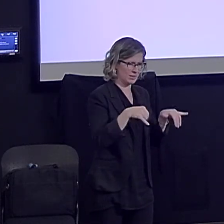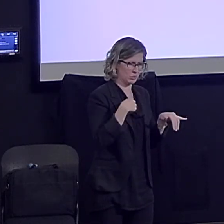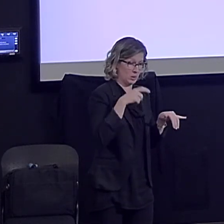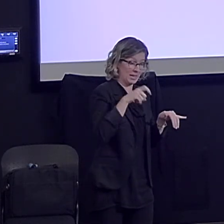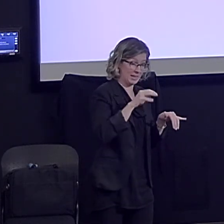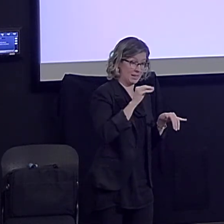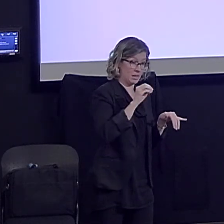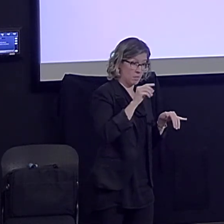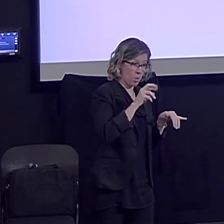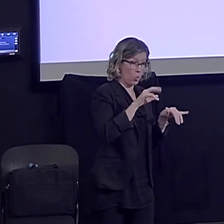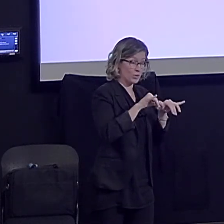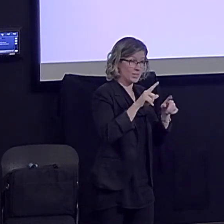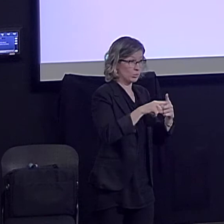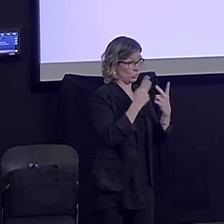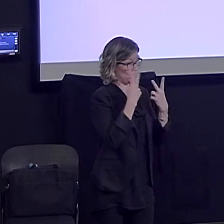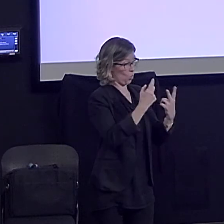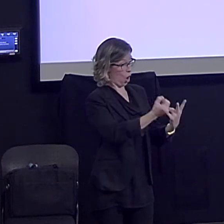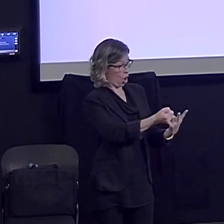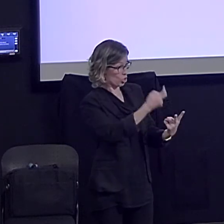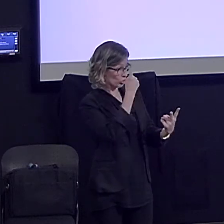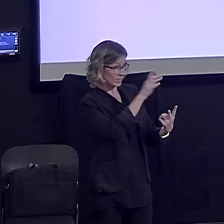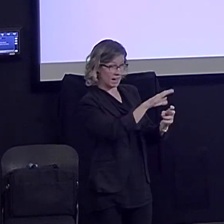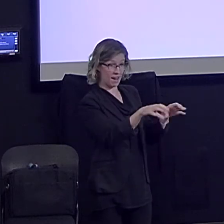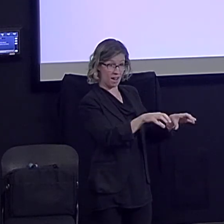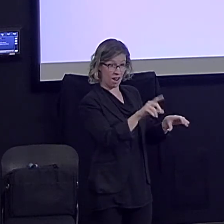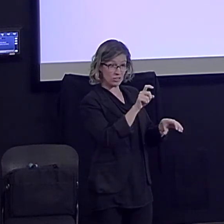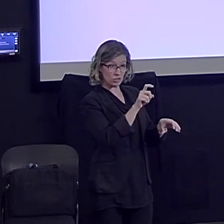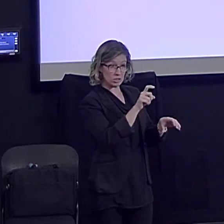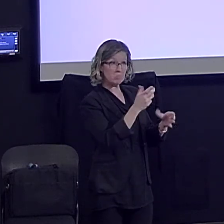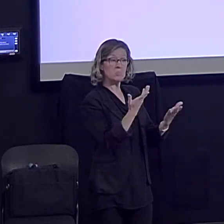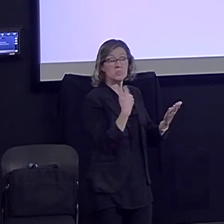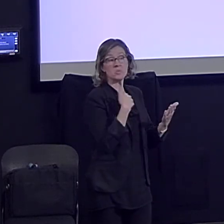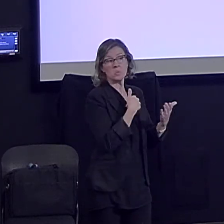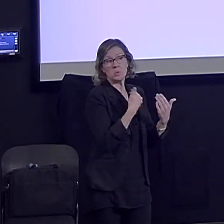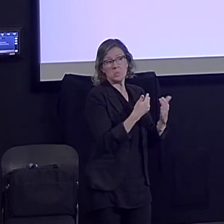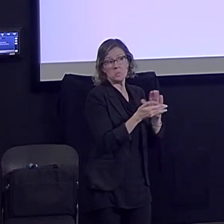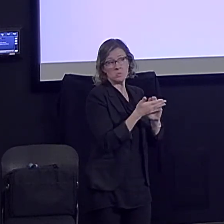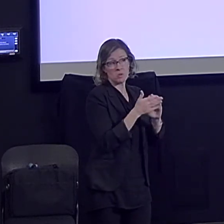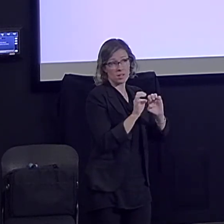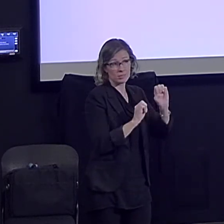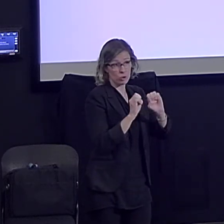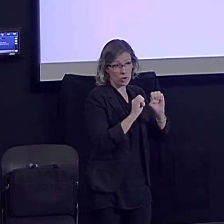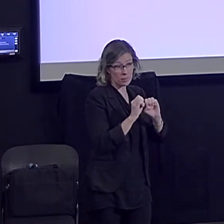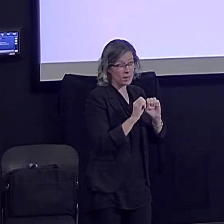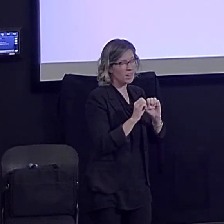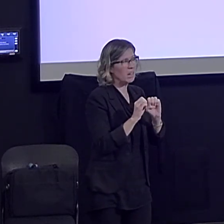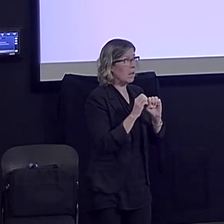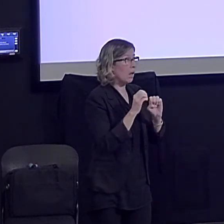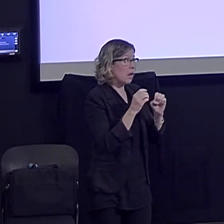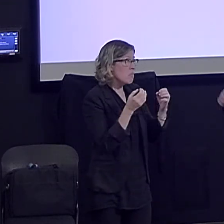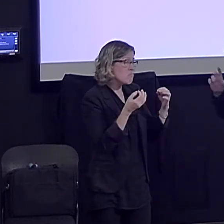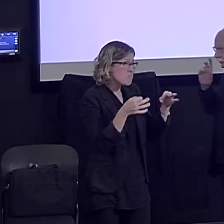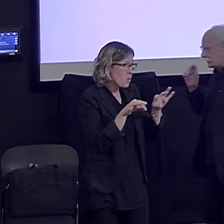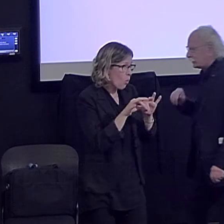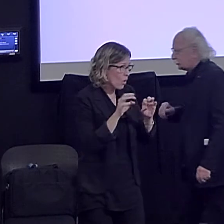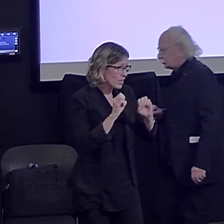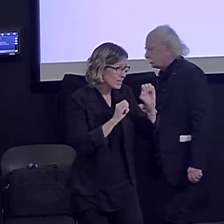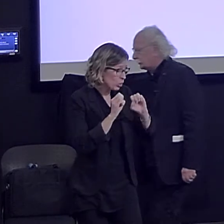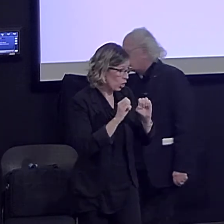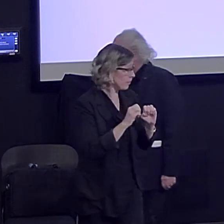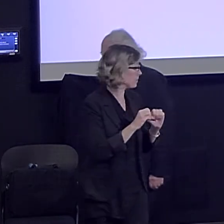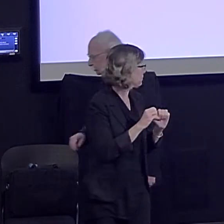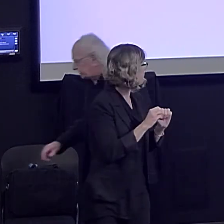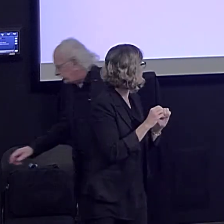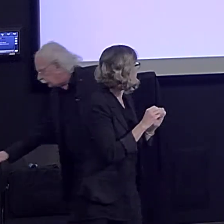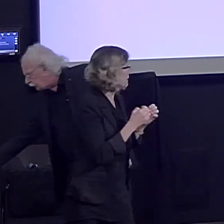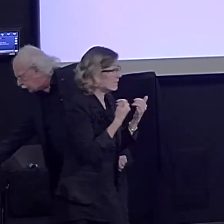action? So we did an experiment which is really important. At the beginning, we have not understood